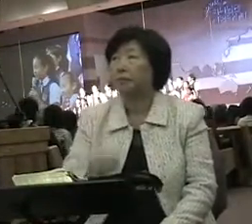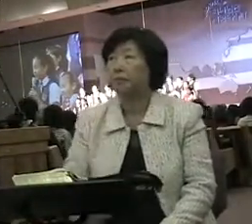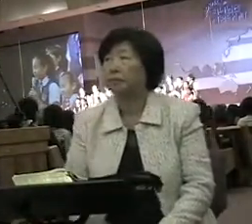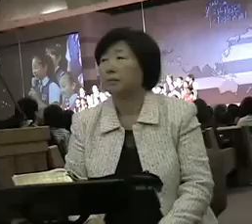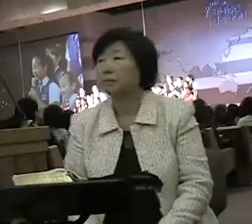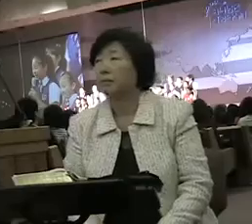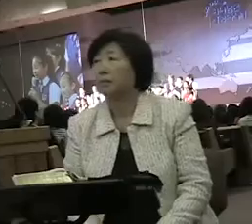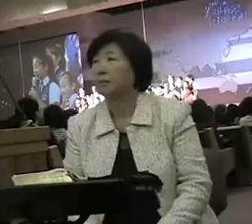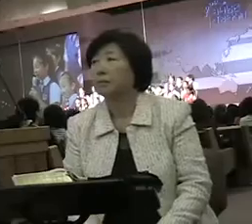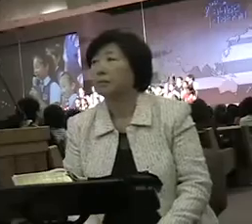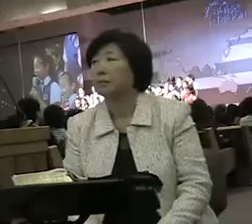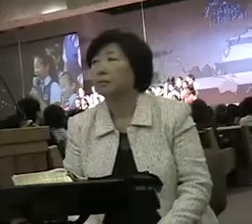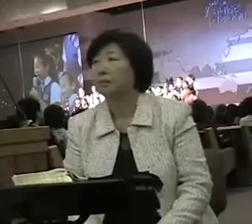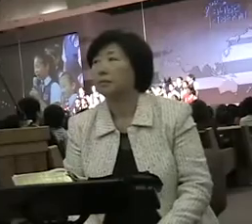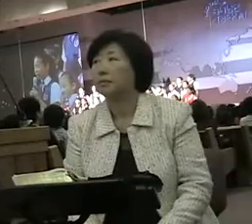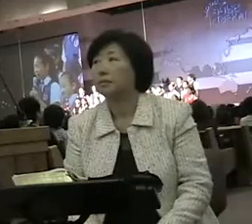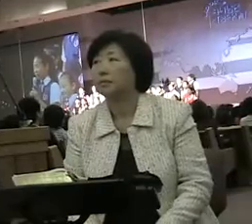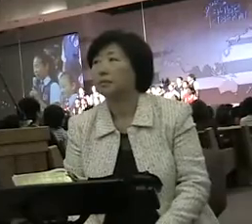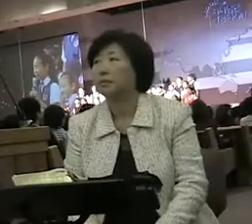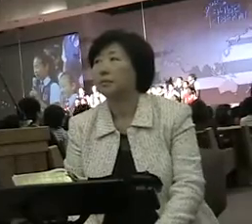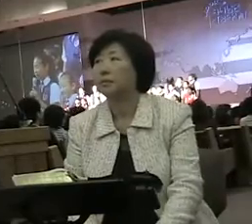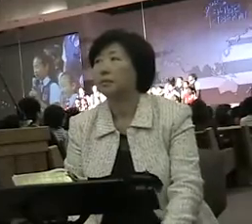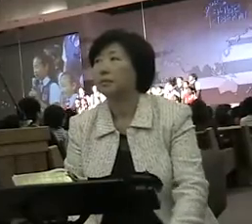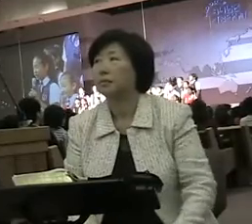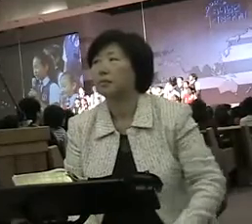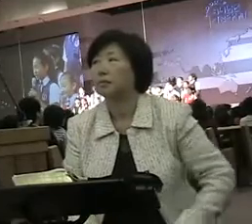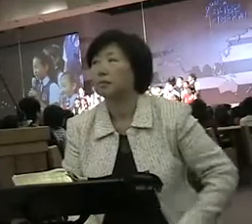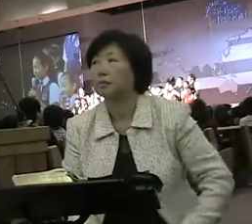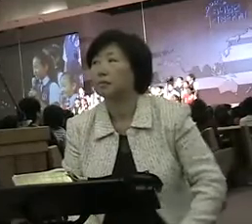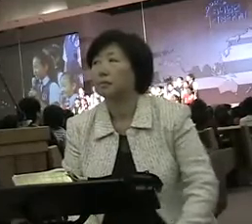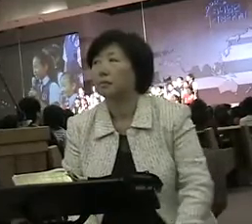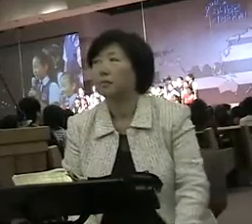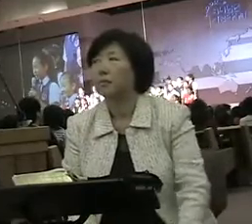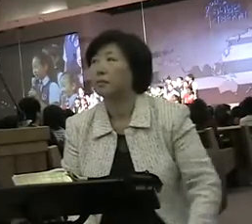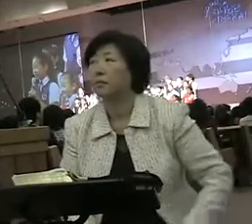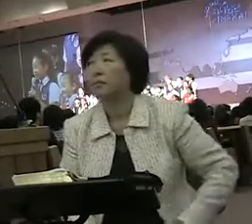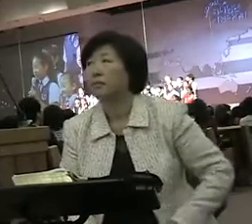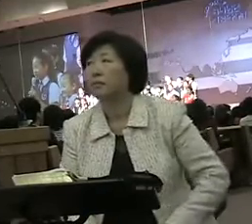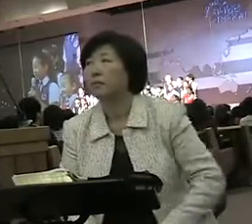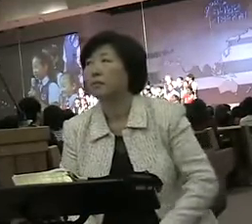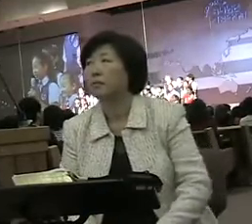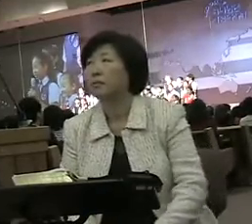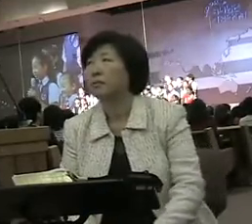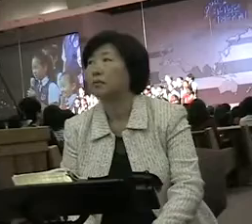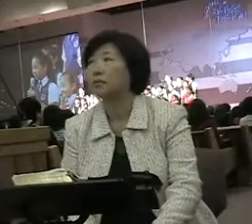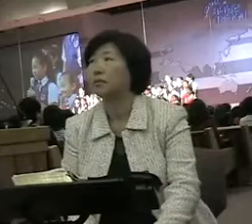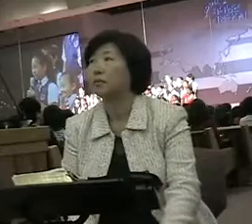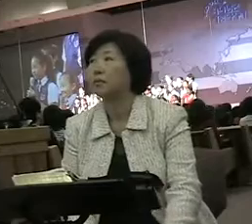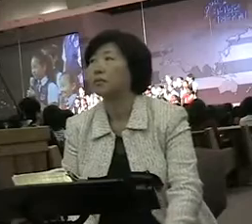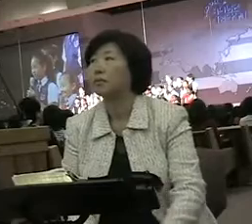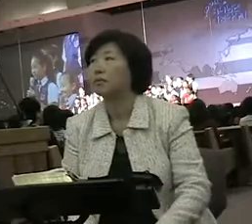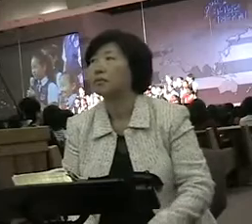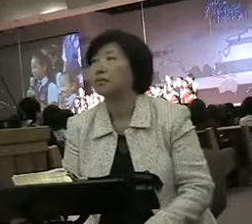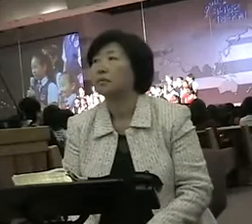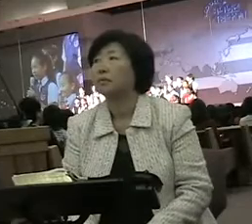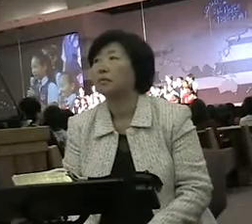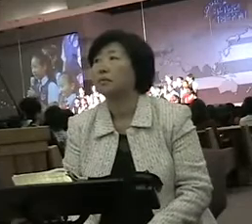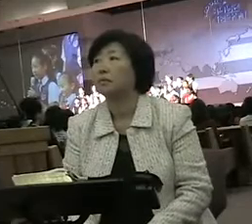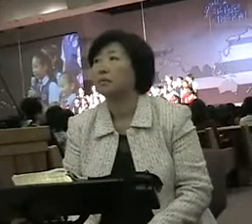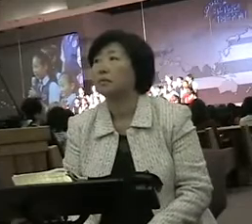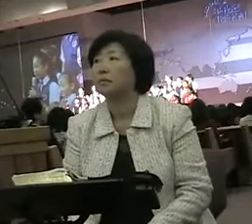earth, land and sea. I will overthrow the nations. The message of God's promise will come to bring you